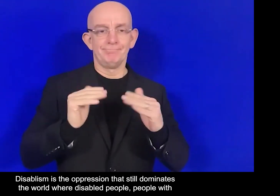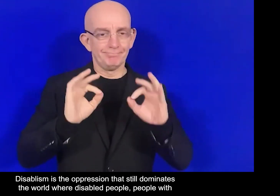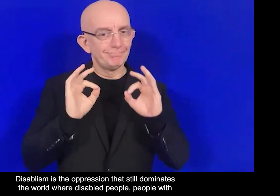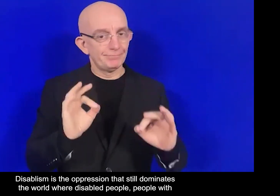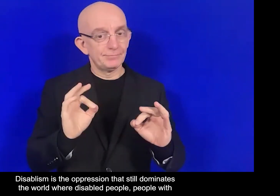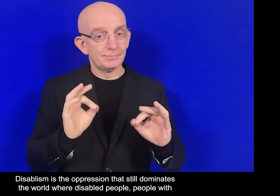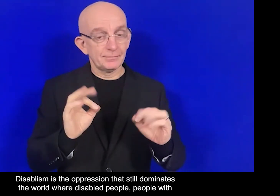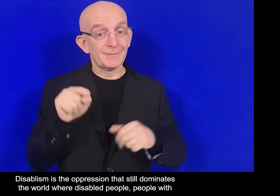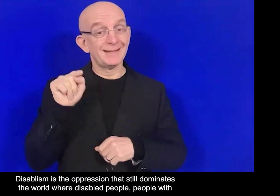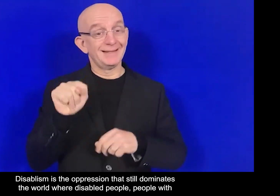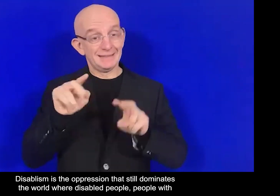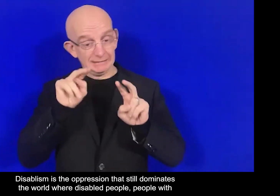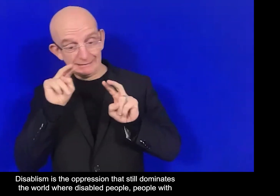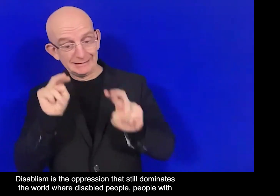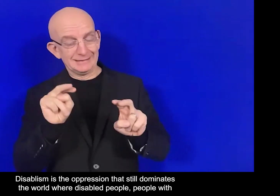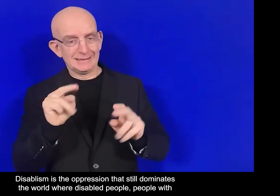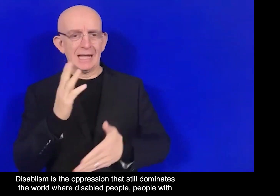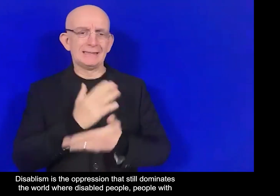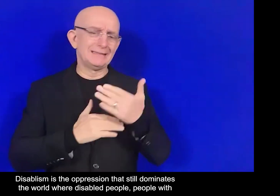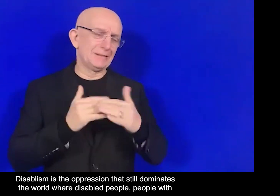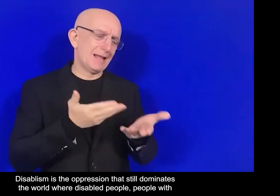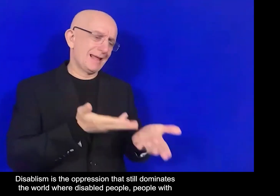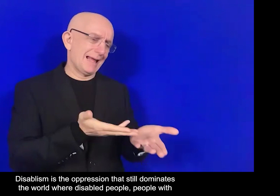dominates the world where disabled